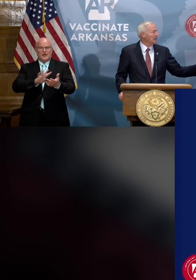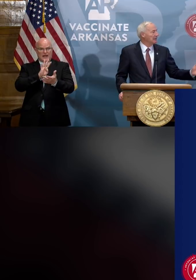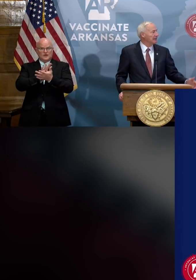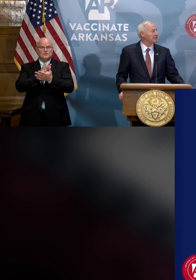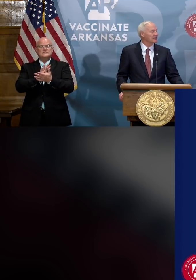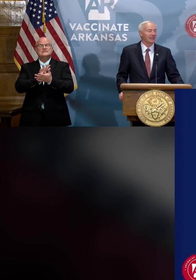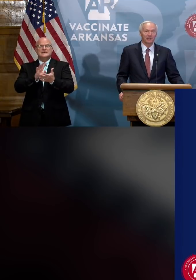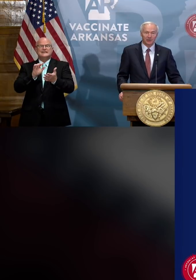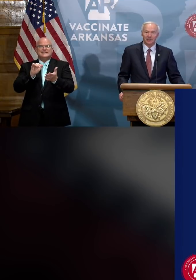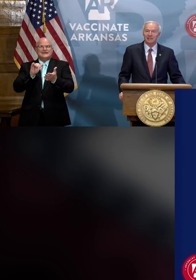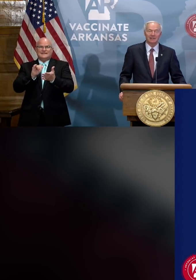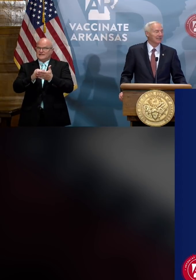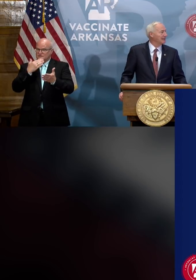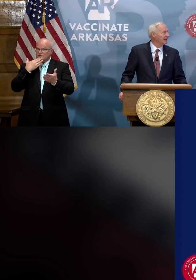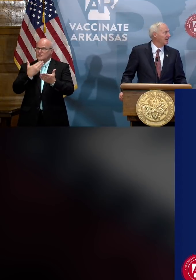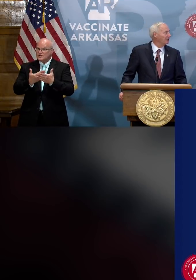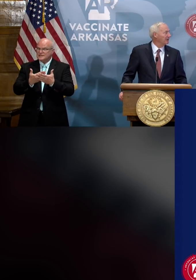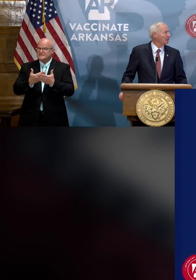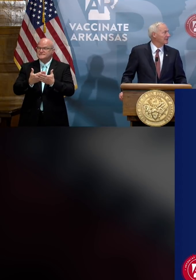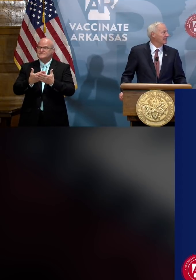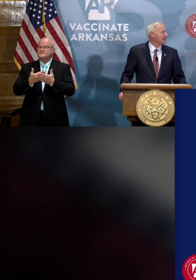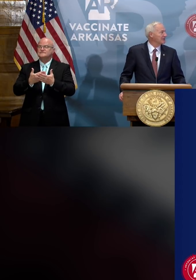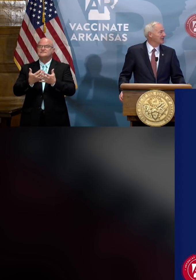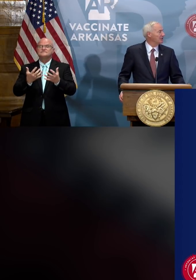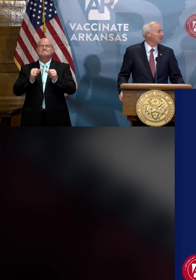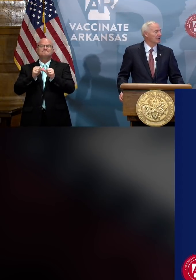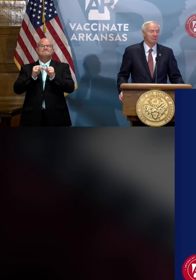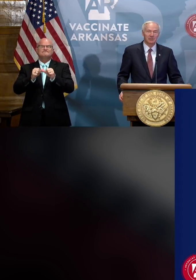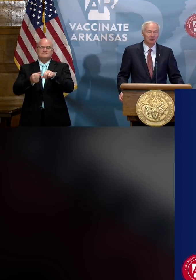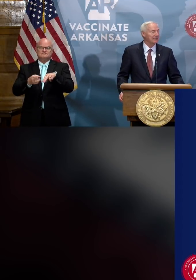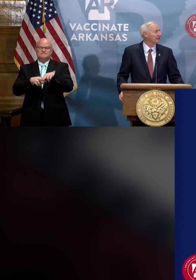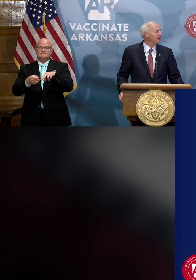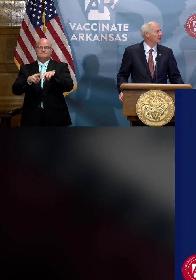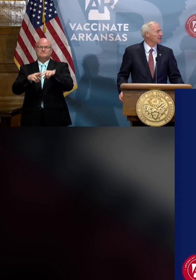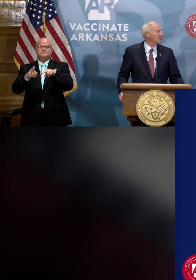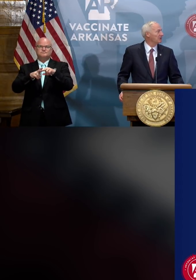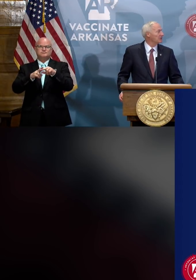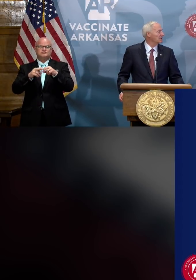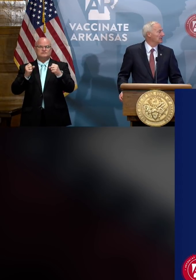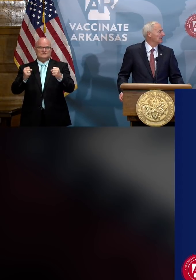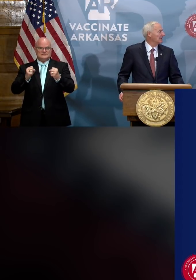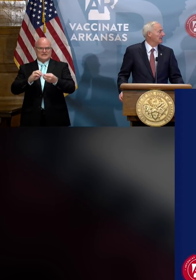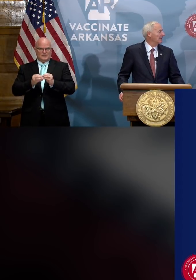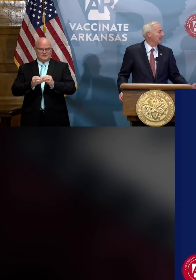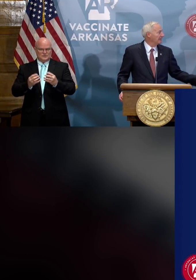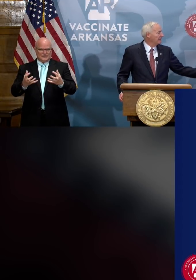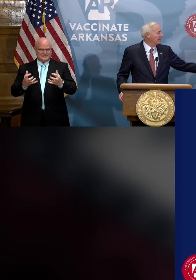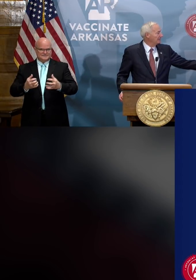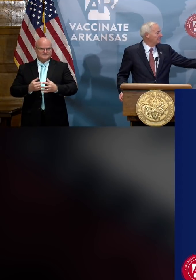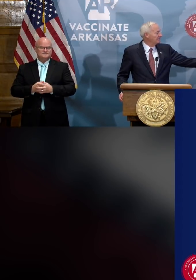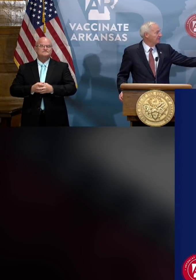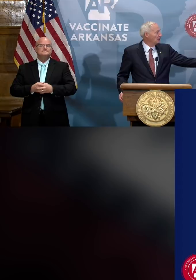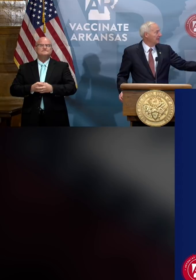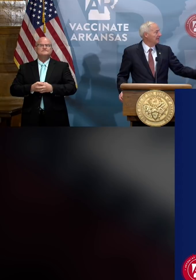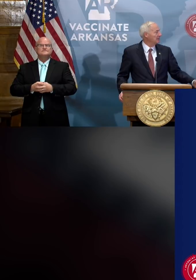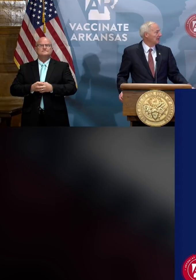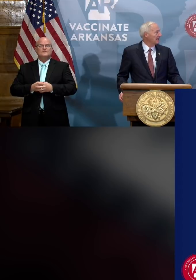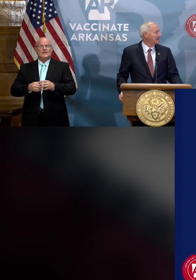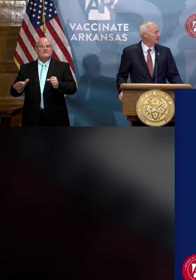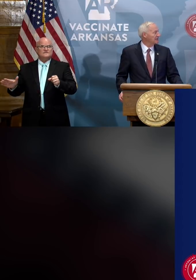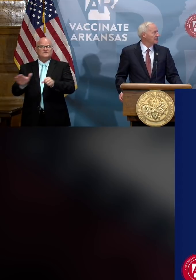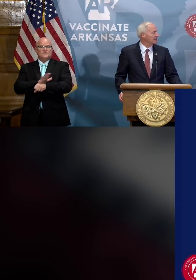which is good. We want to continue to strengthen those numbers. The